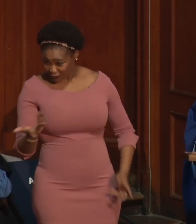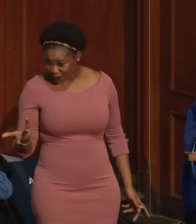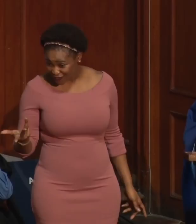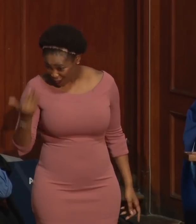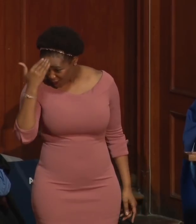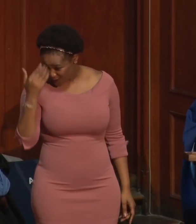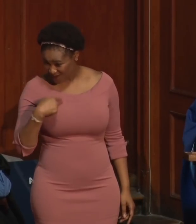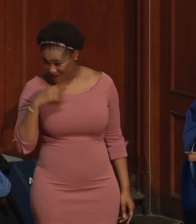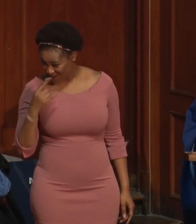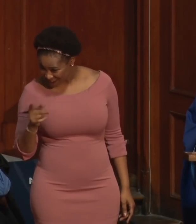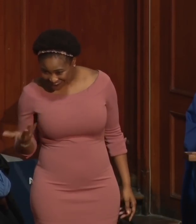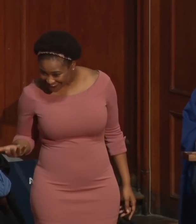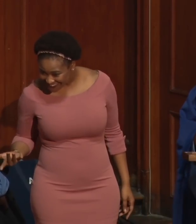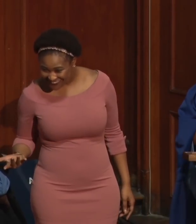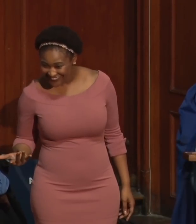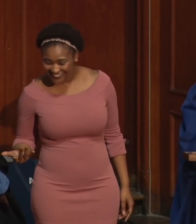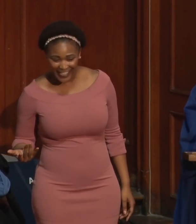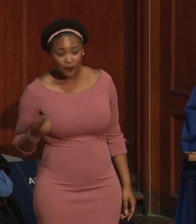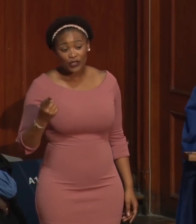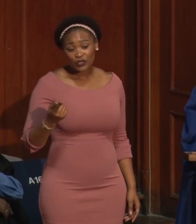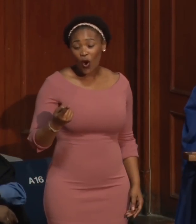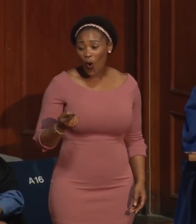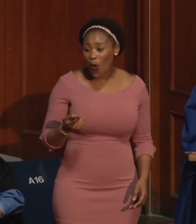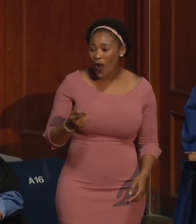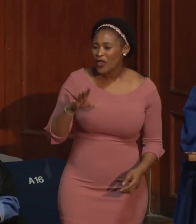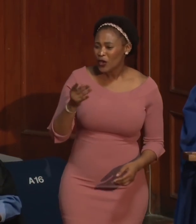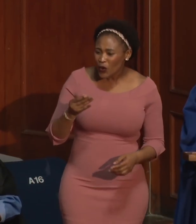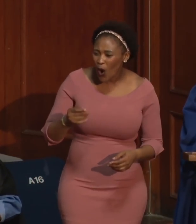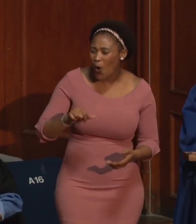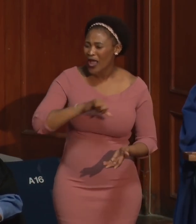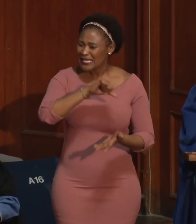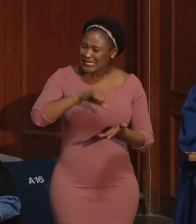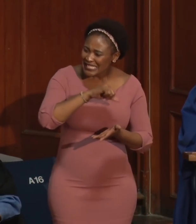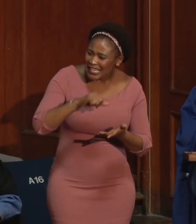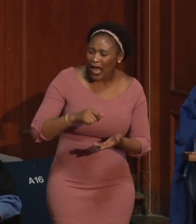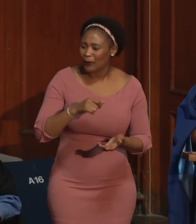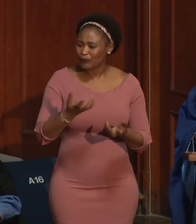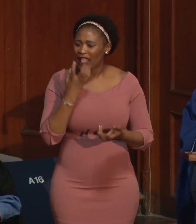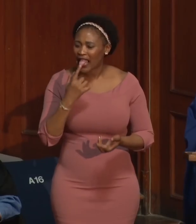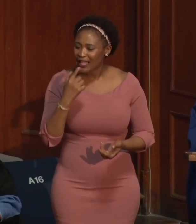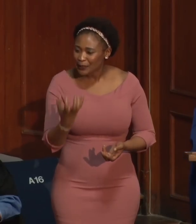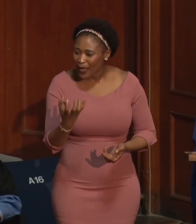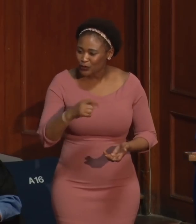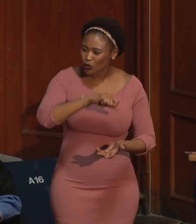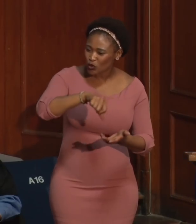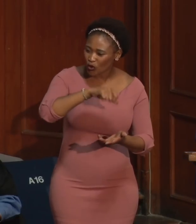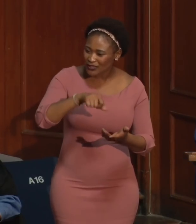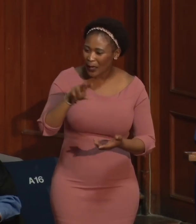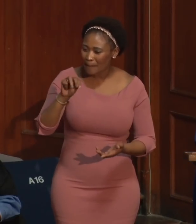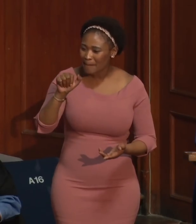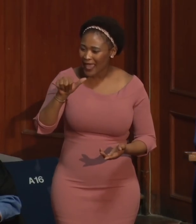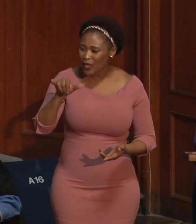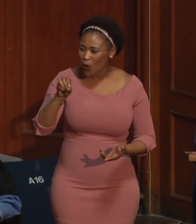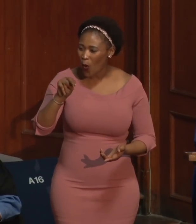You know what I mean? So tomato sauce and mayonnaise in the fridge. So please, ladies and gentlemen,